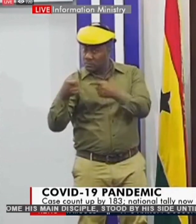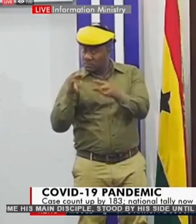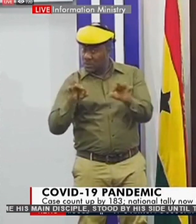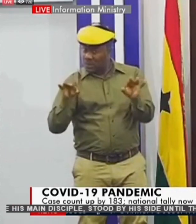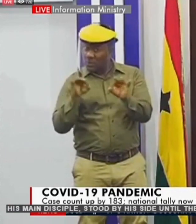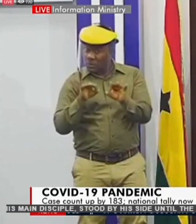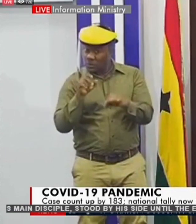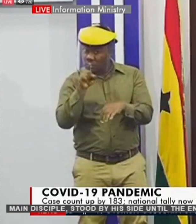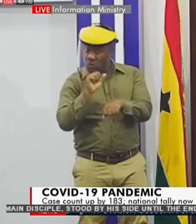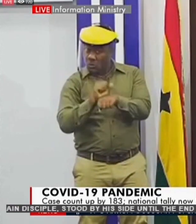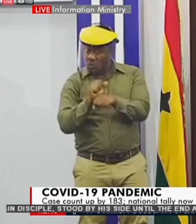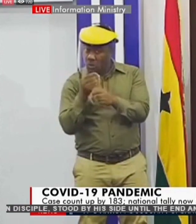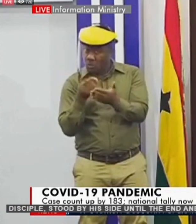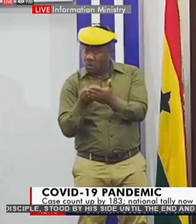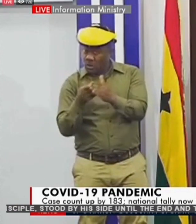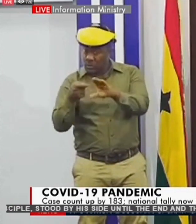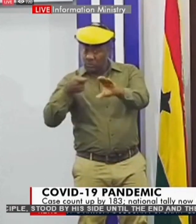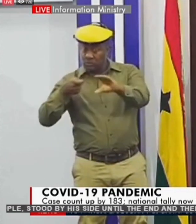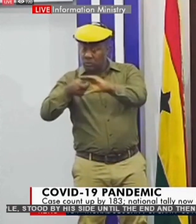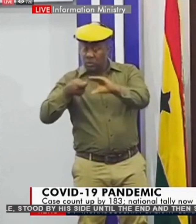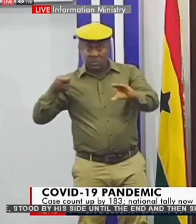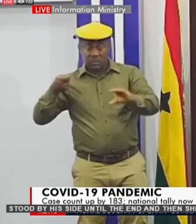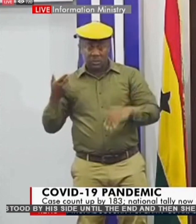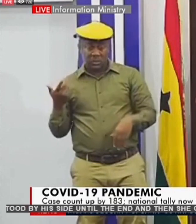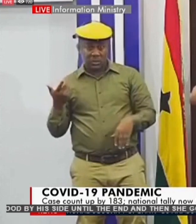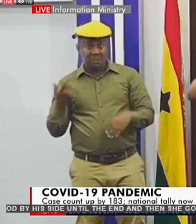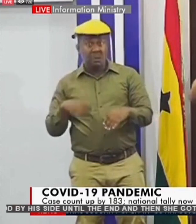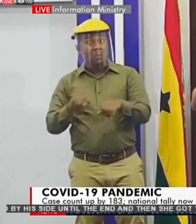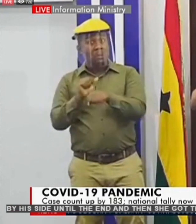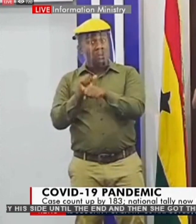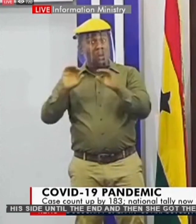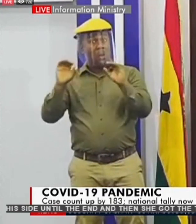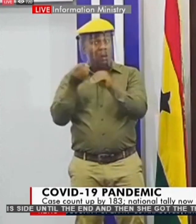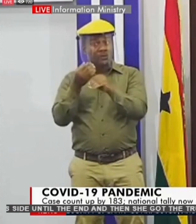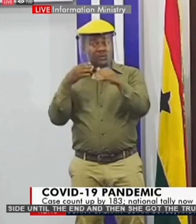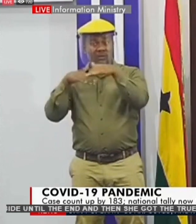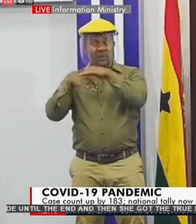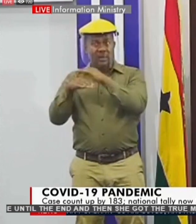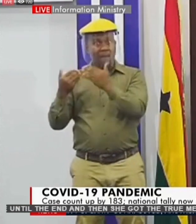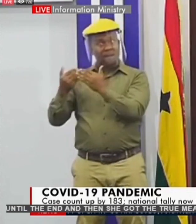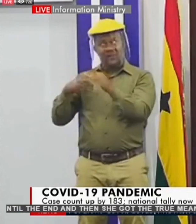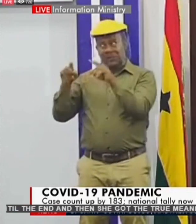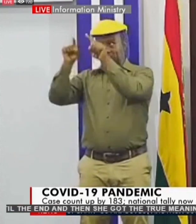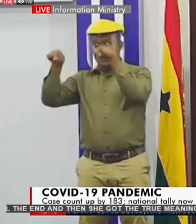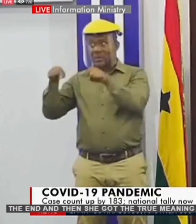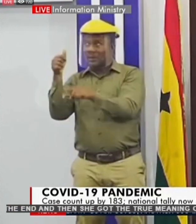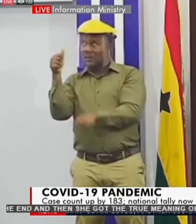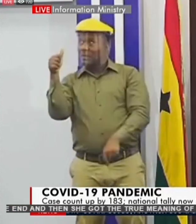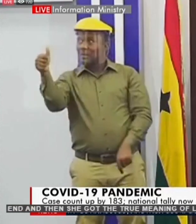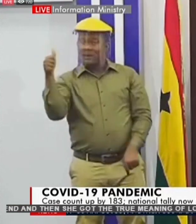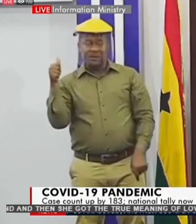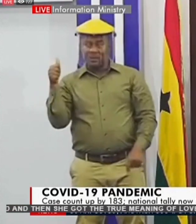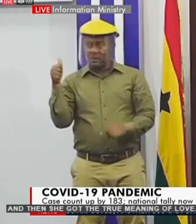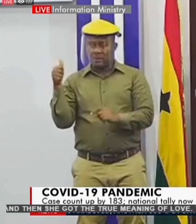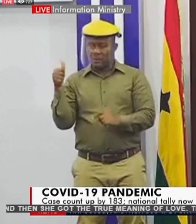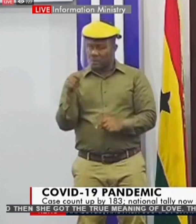can continue to use our clock-in machines, we can continue to use our ATM machines, but we must treat them in a particular way